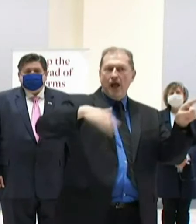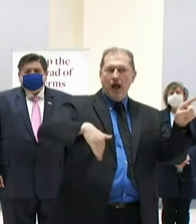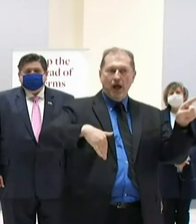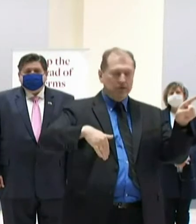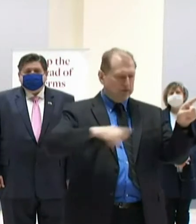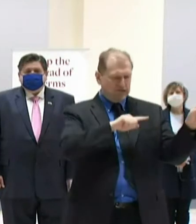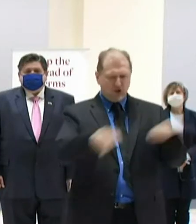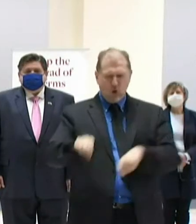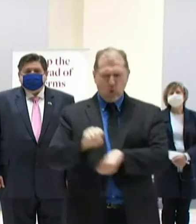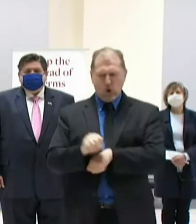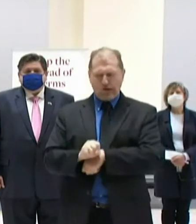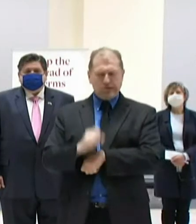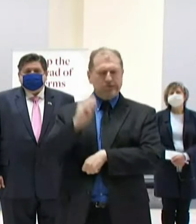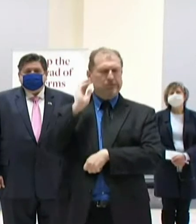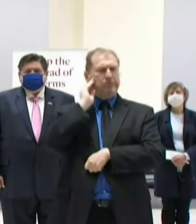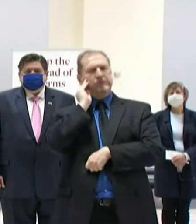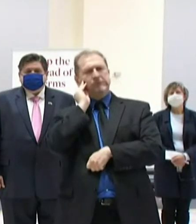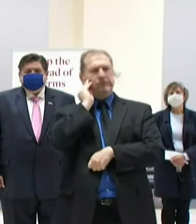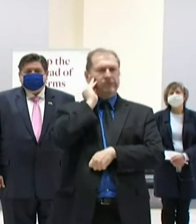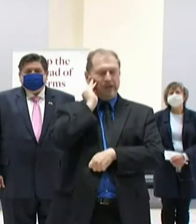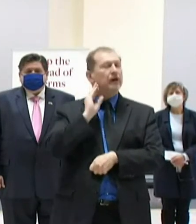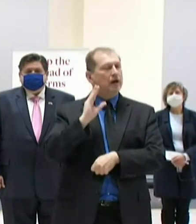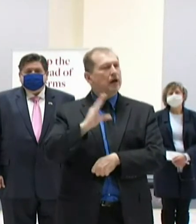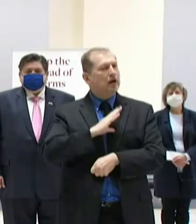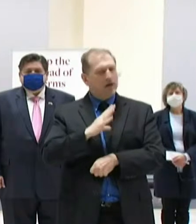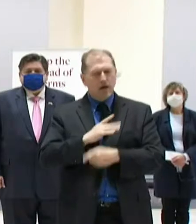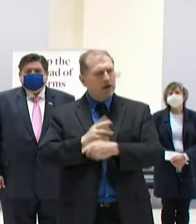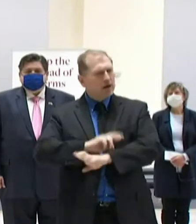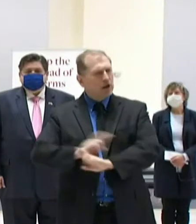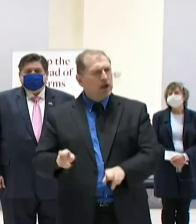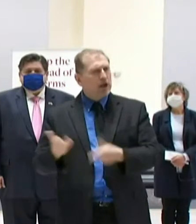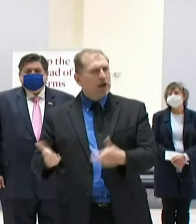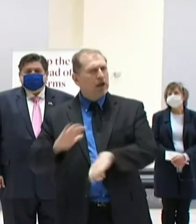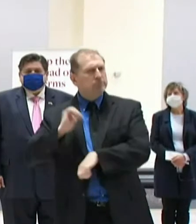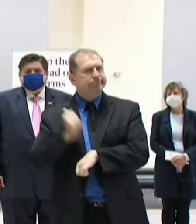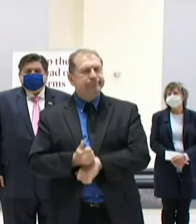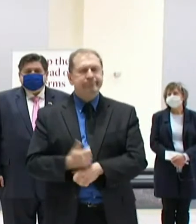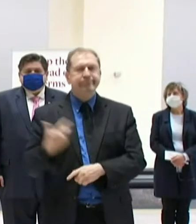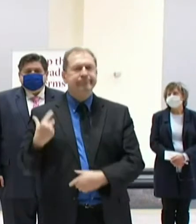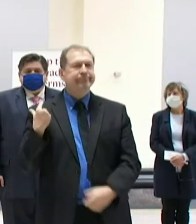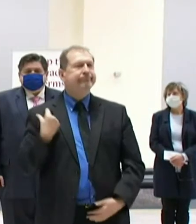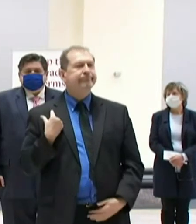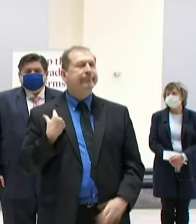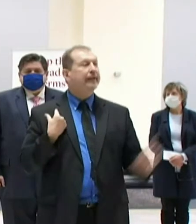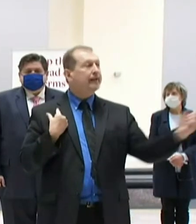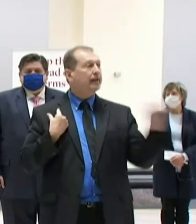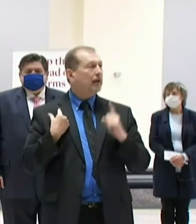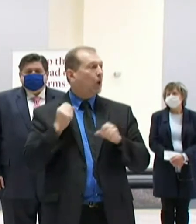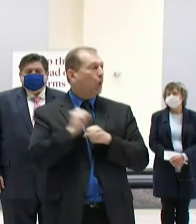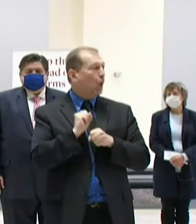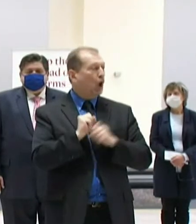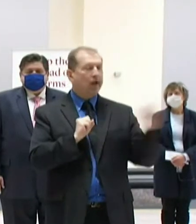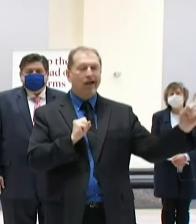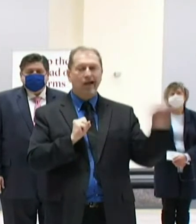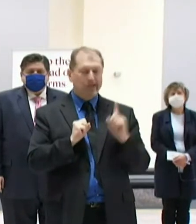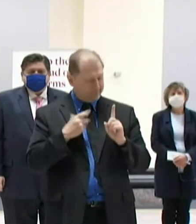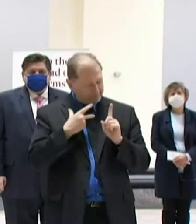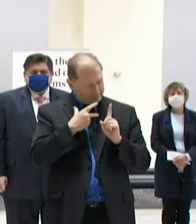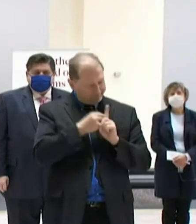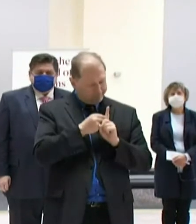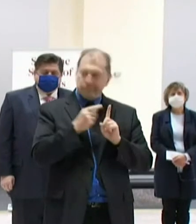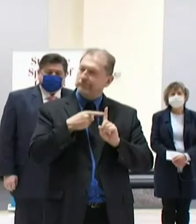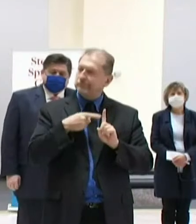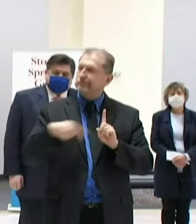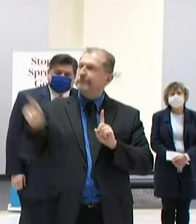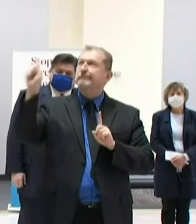challenge, because they will allow us to literally meet tenants and staff and employees where they are or where they will be in the future,